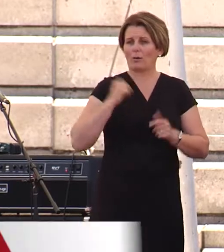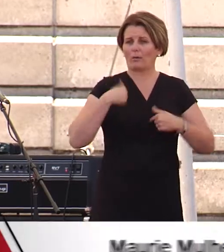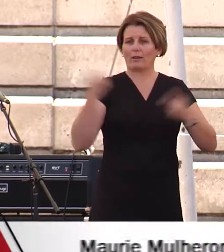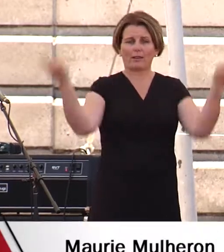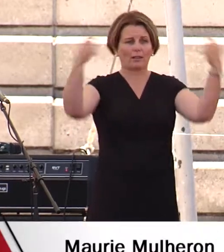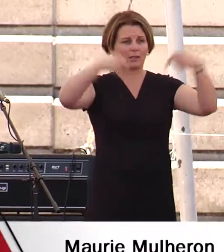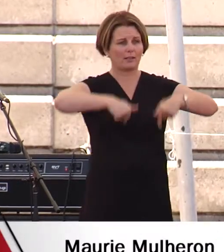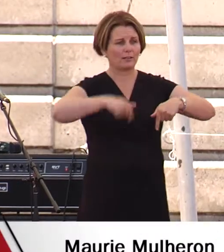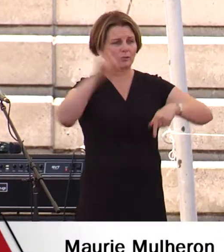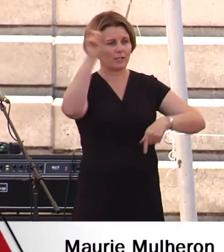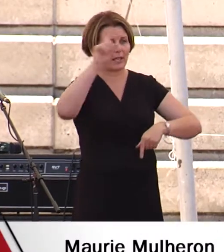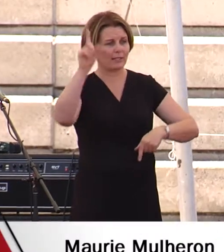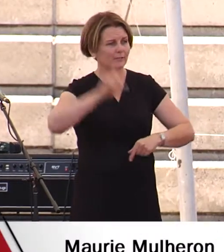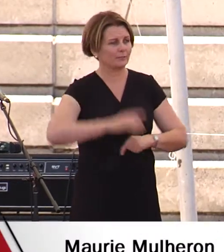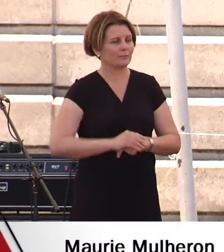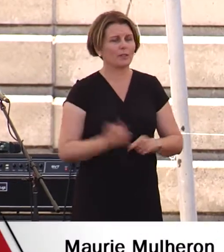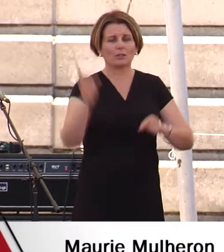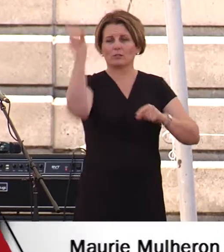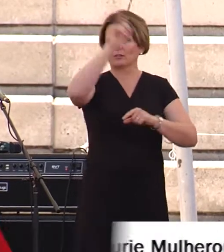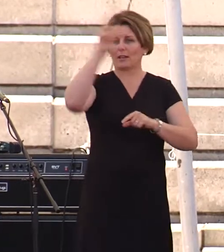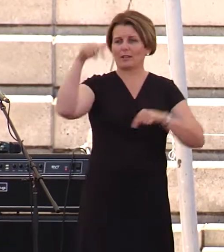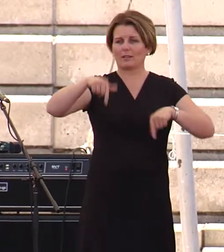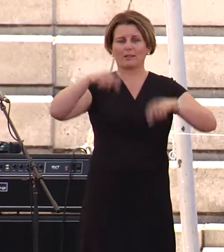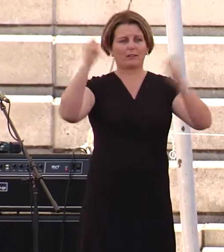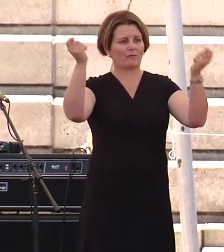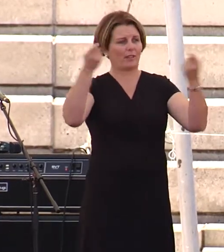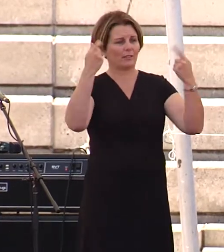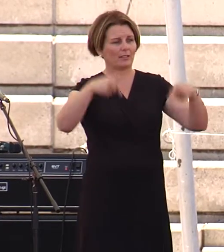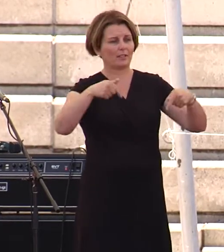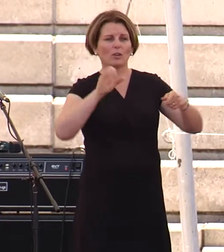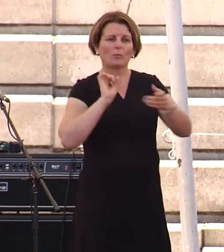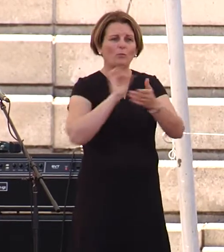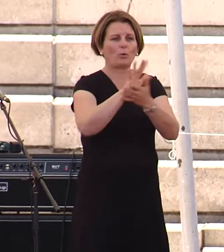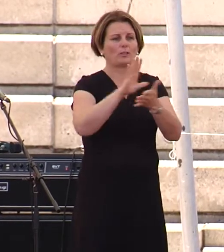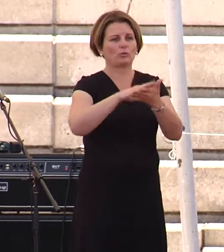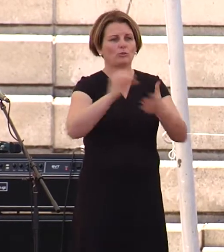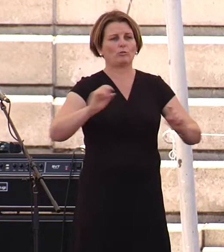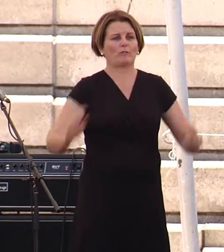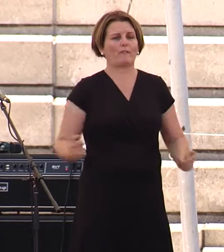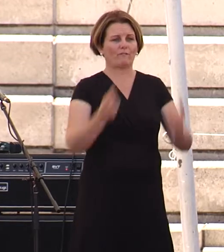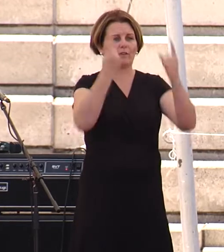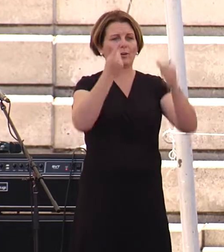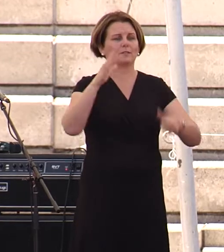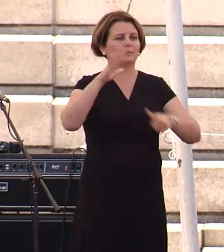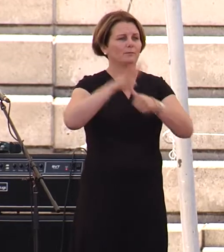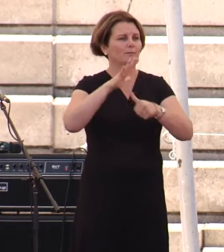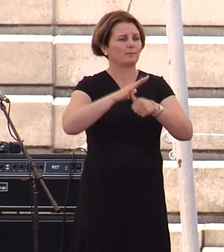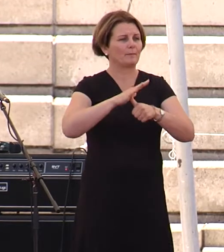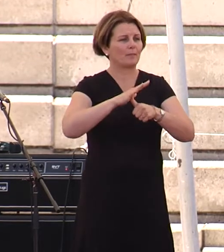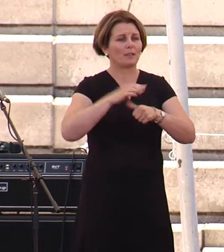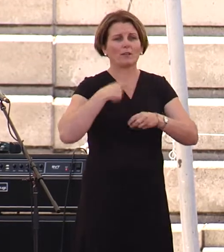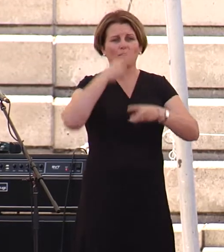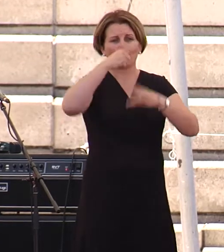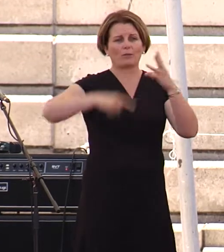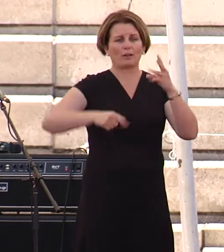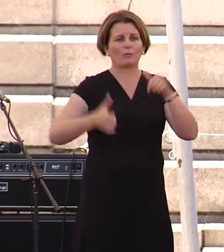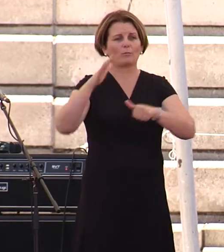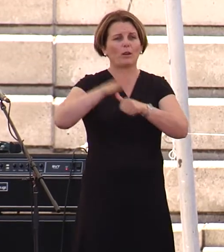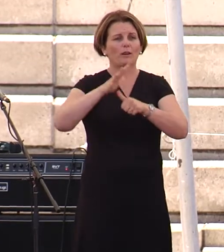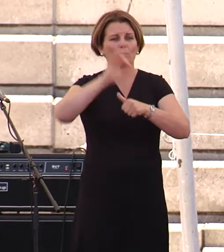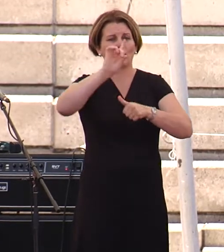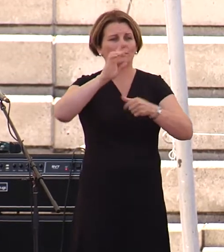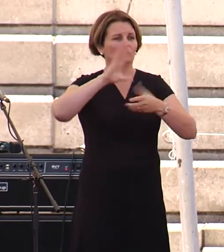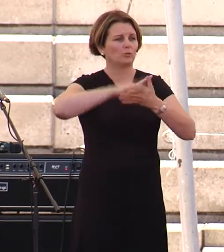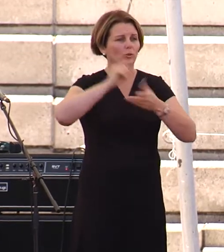today. Today's event is called Putting Students First, and this campaign has three priorities: